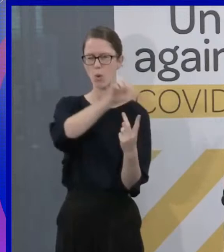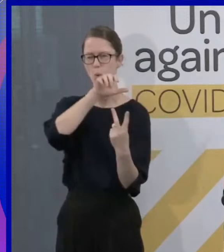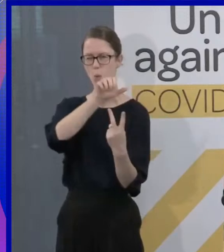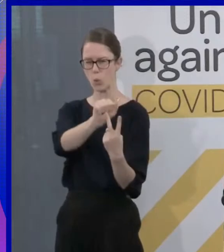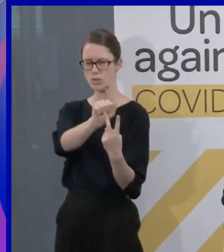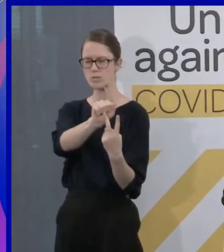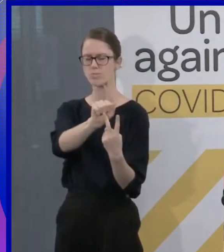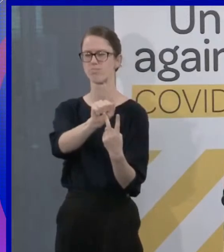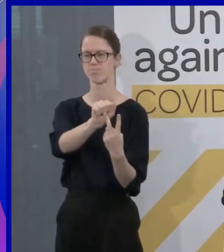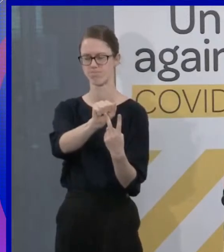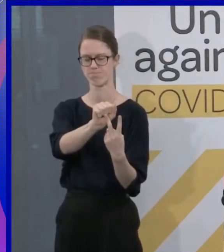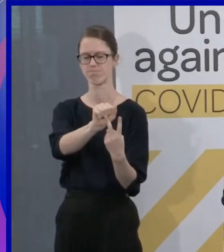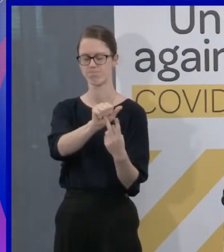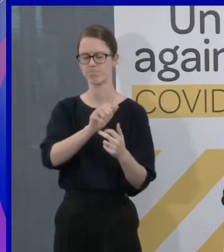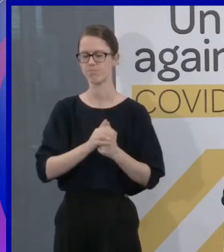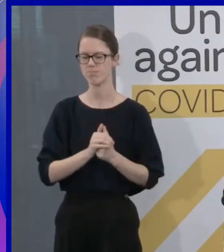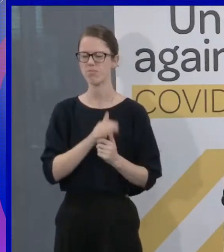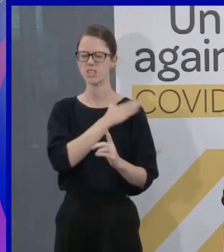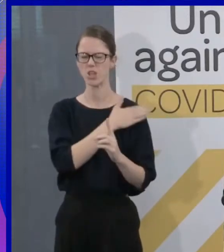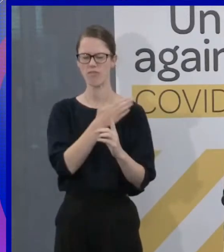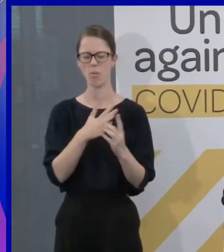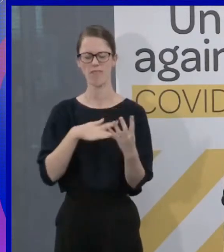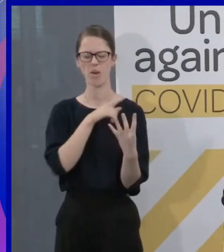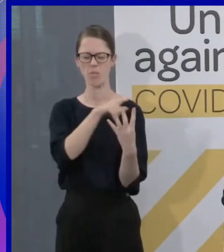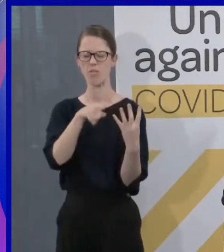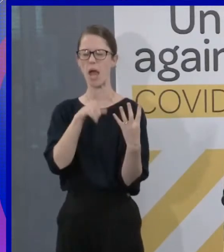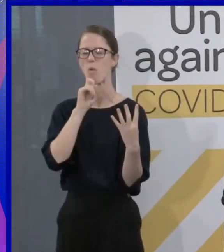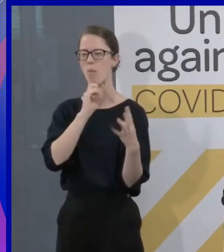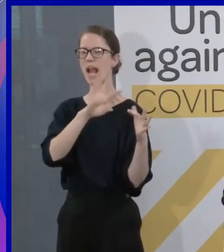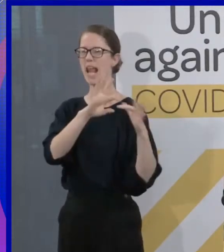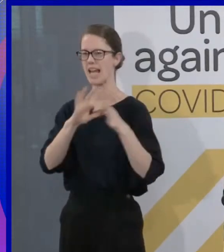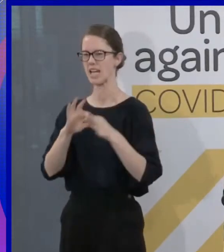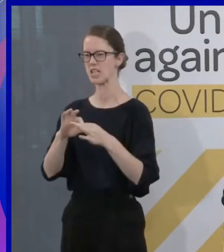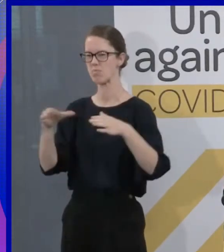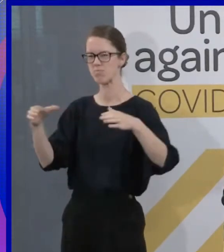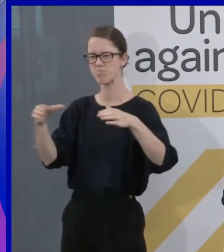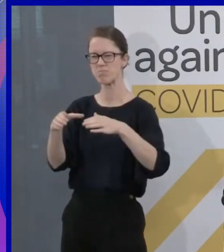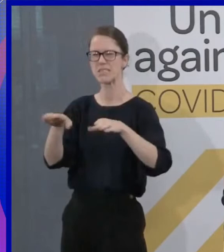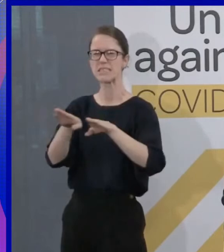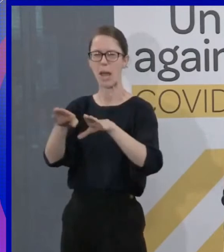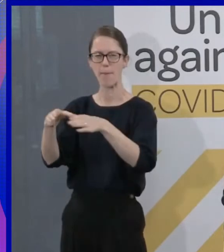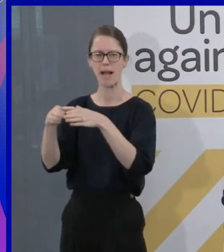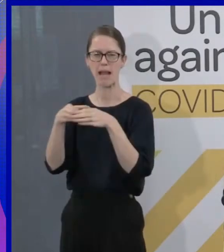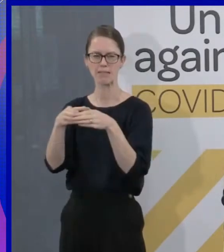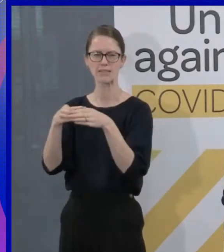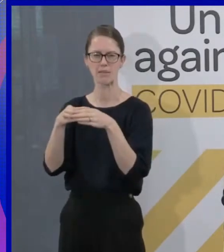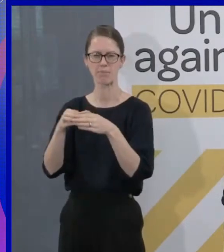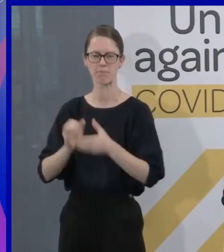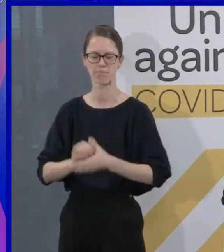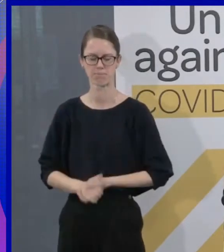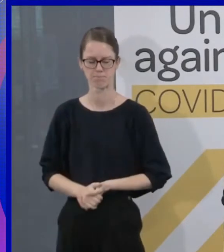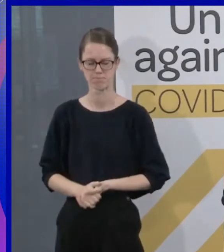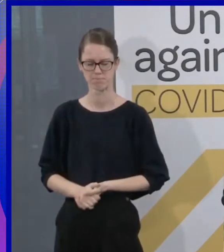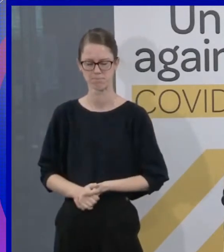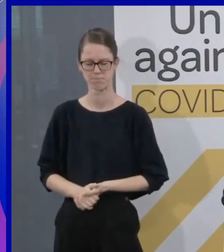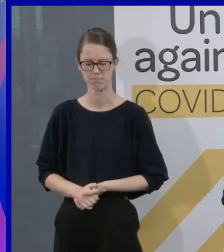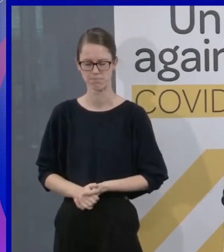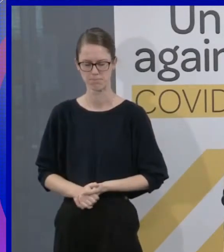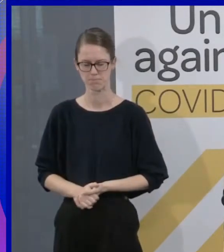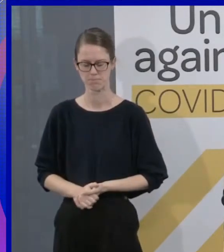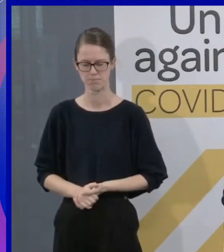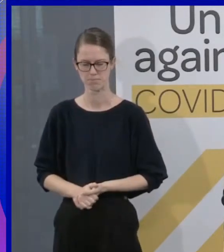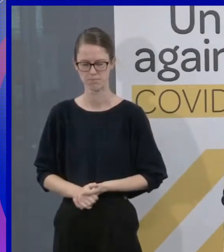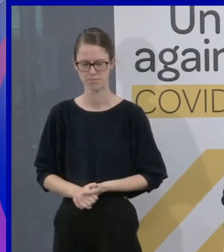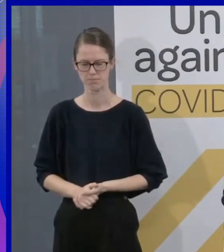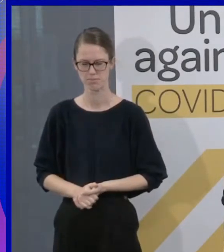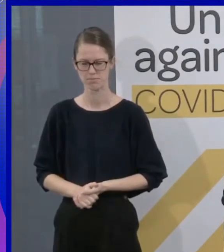on the information available so far, they are all believed to be linked to that same community cluster.